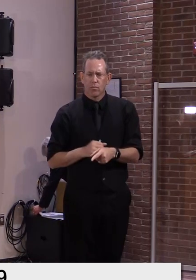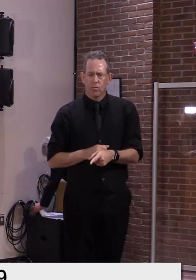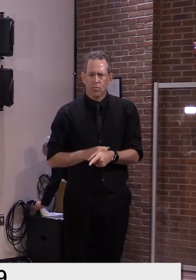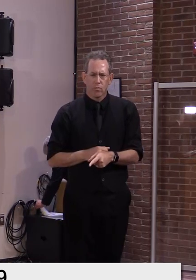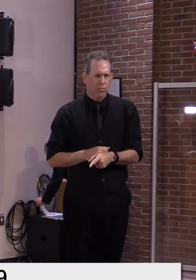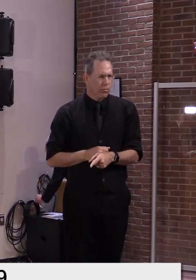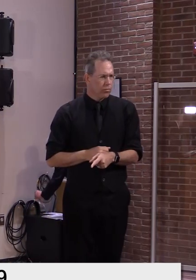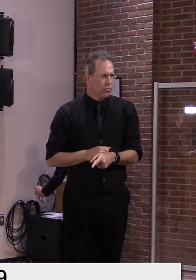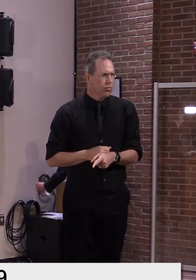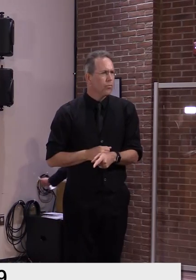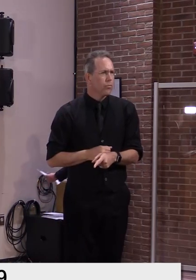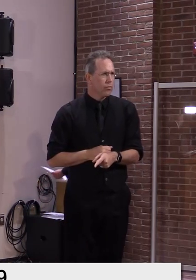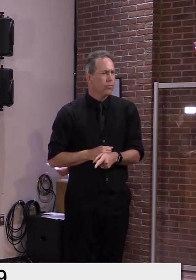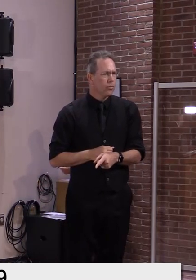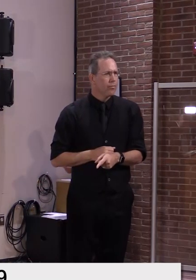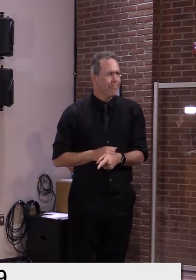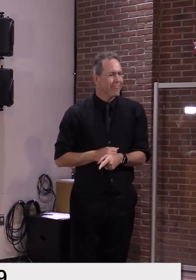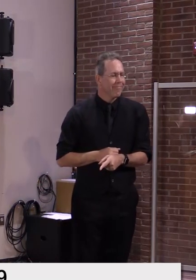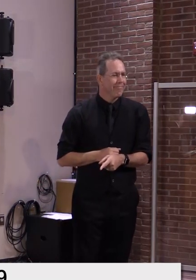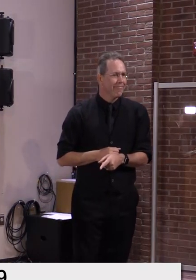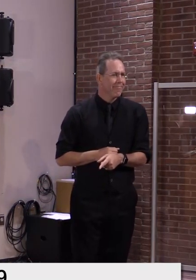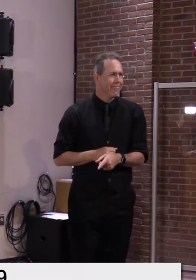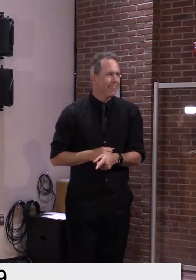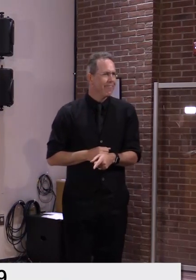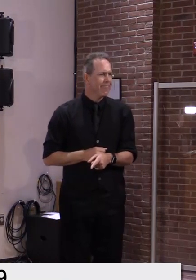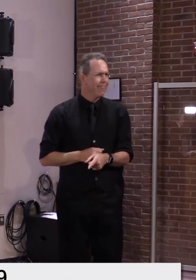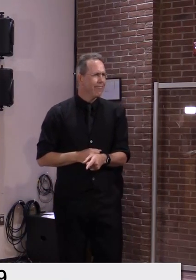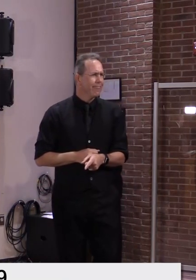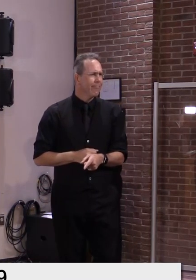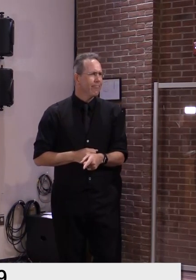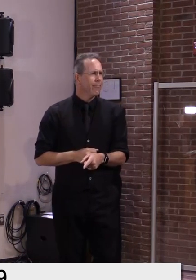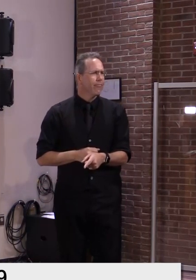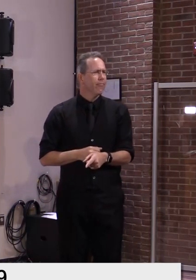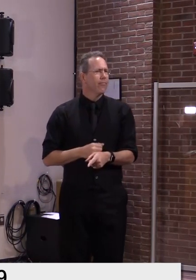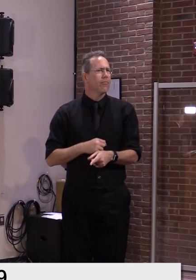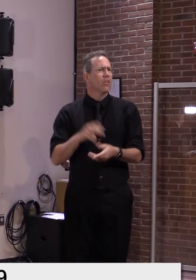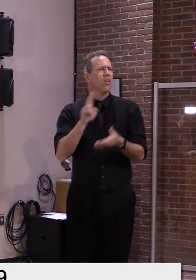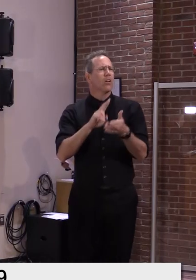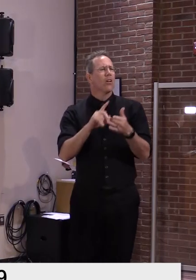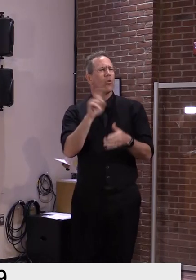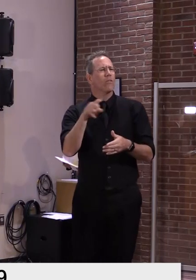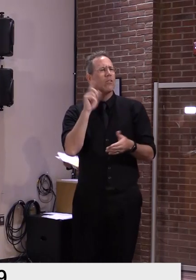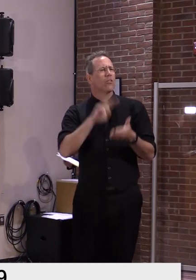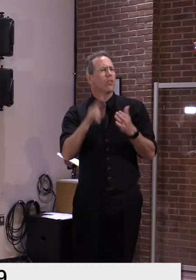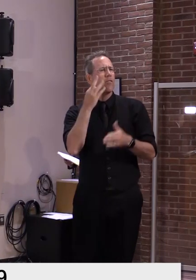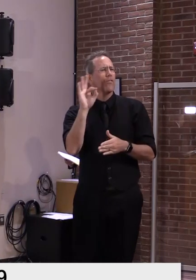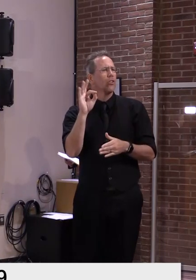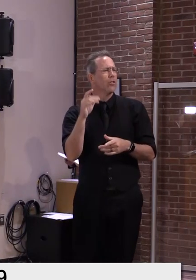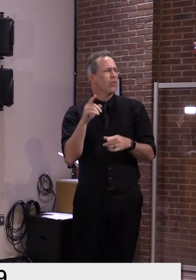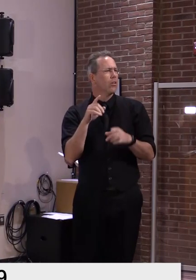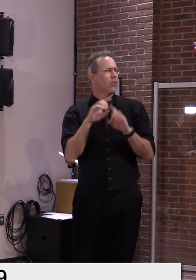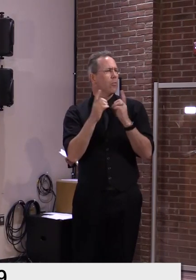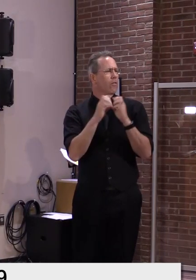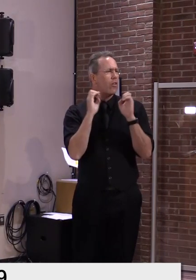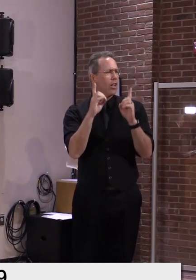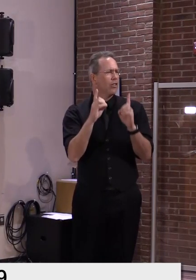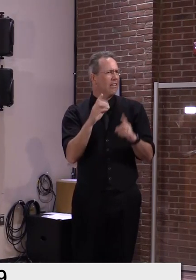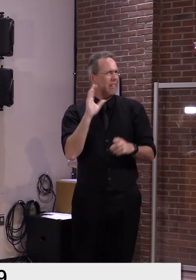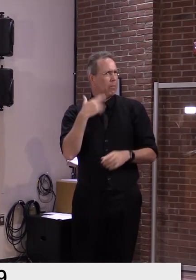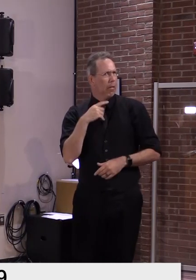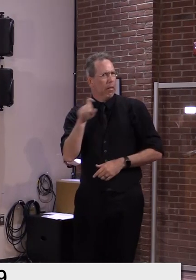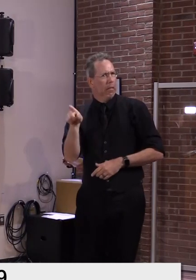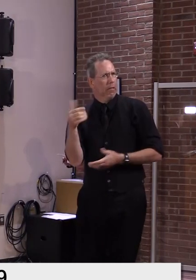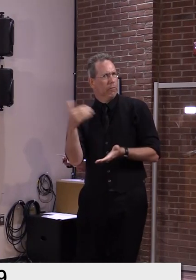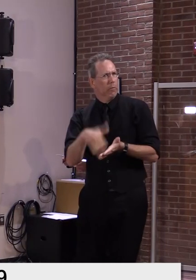Thank you. Good afternoon. This question is also for Secretary French, and I think it might sort of repeat the question that Lisa just asked, but I was